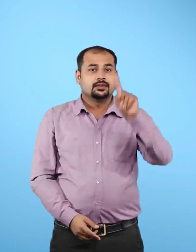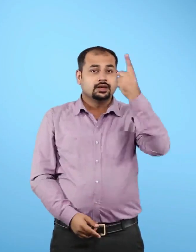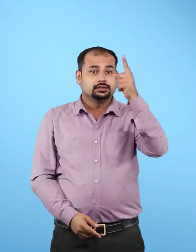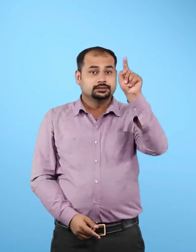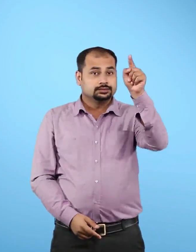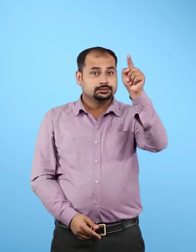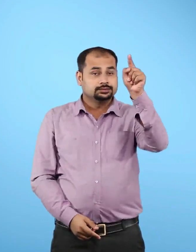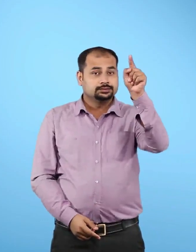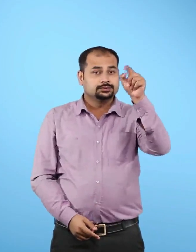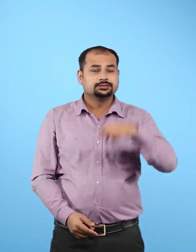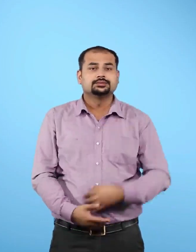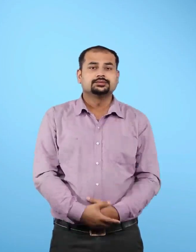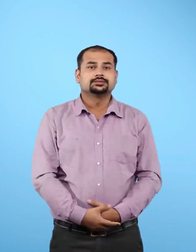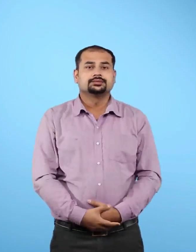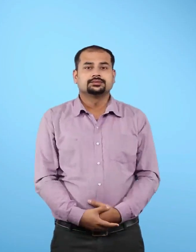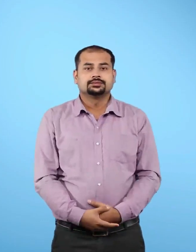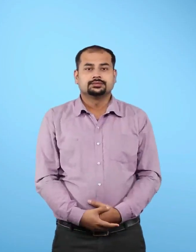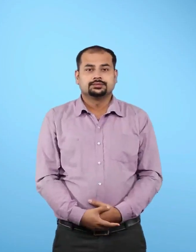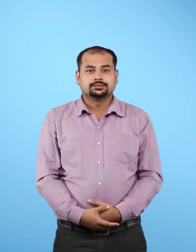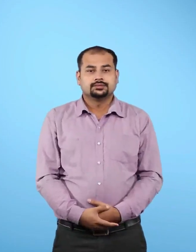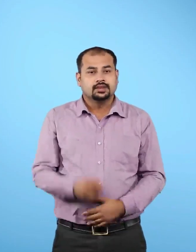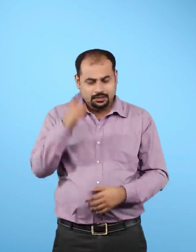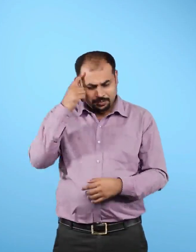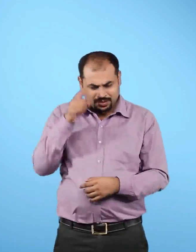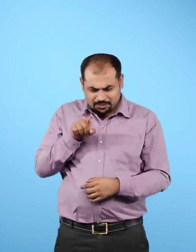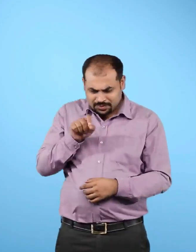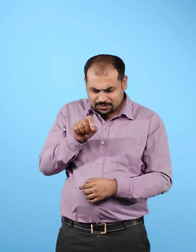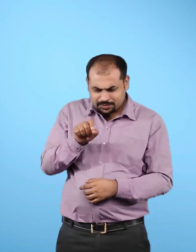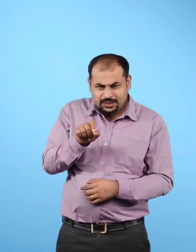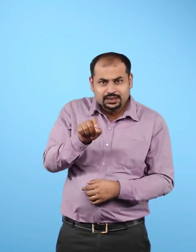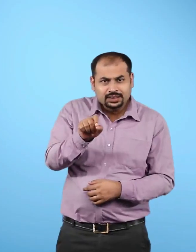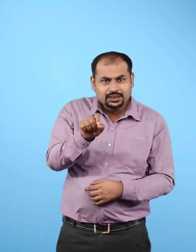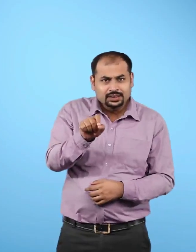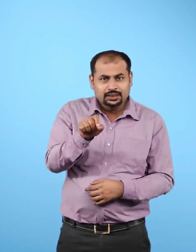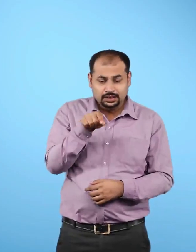Row 1 says an ant of length less than 1 centimeter.